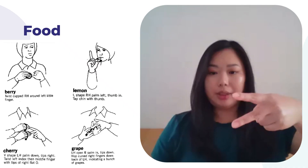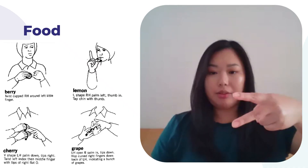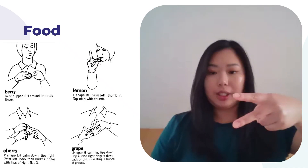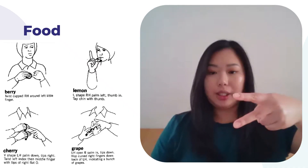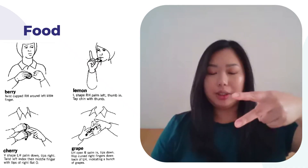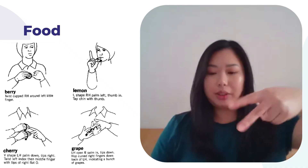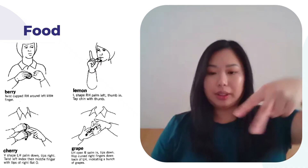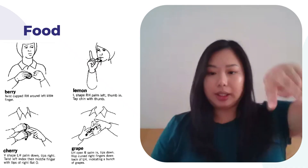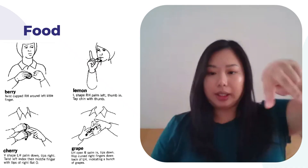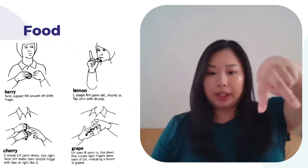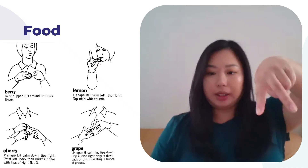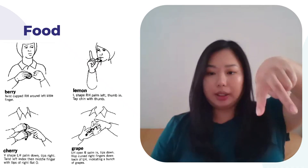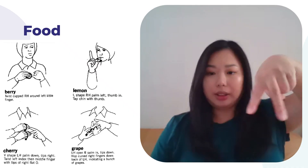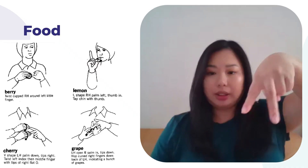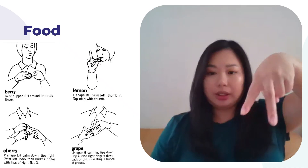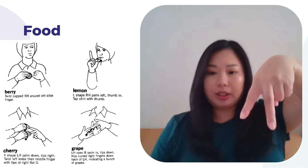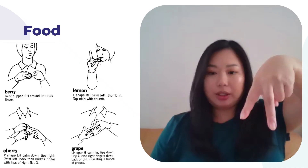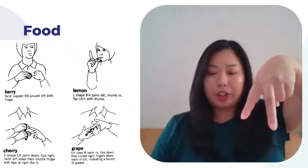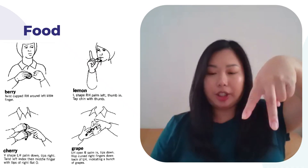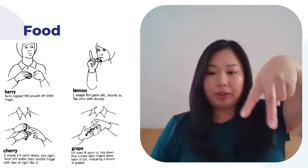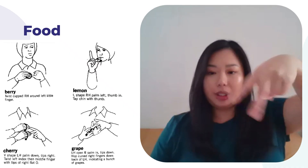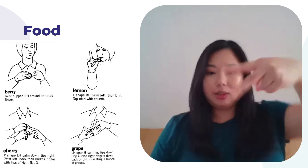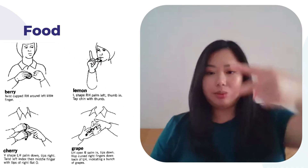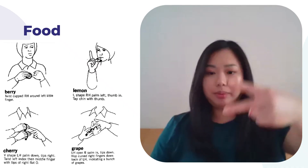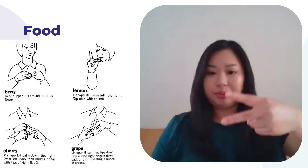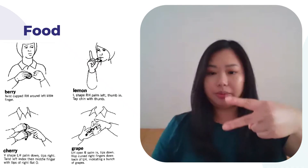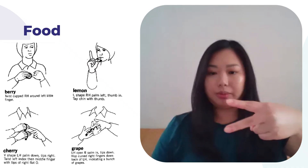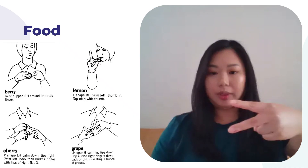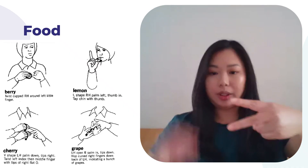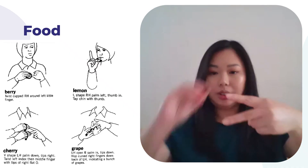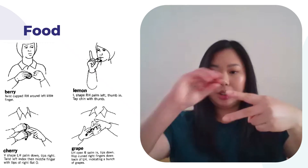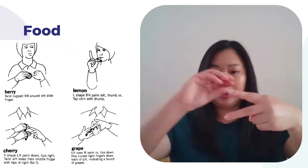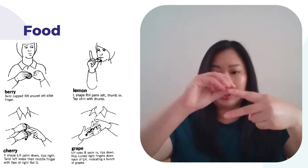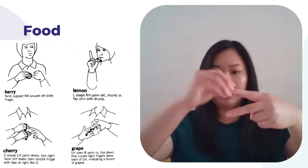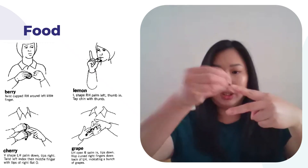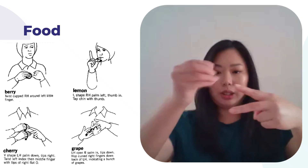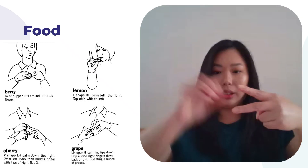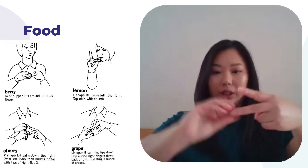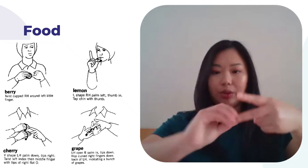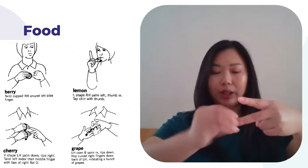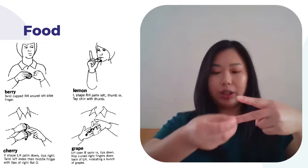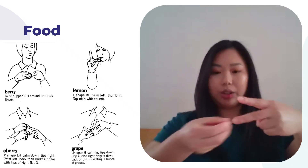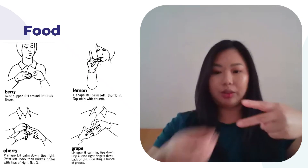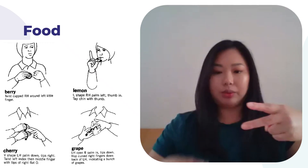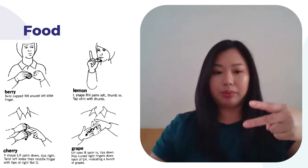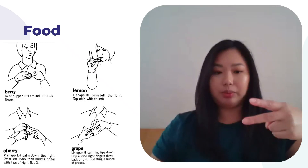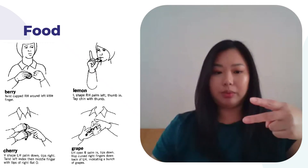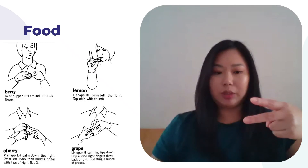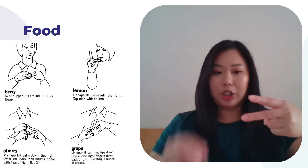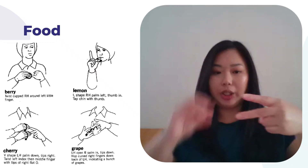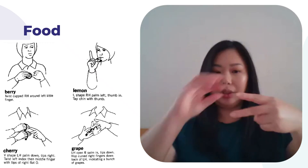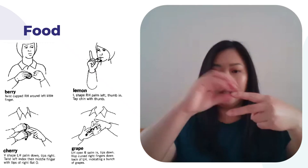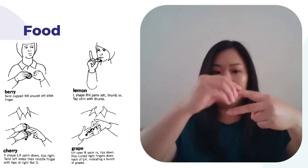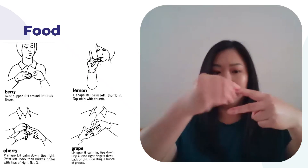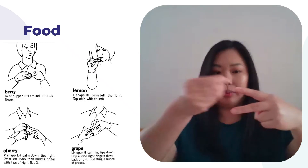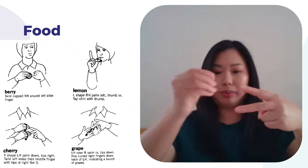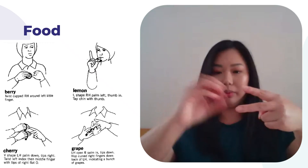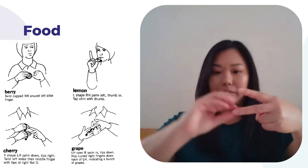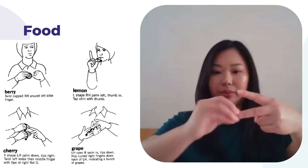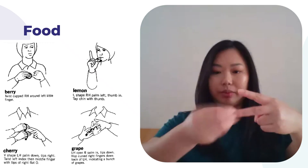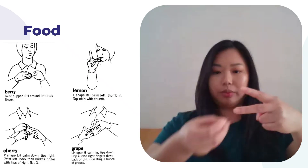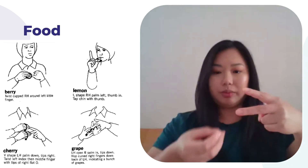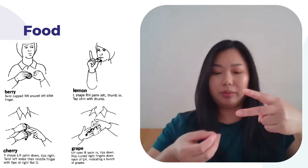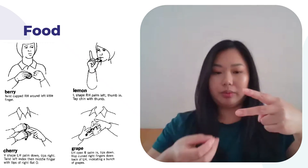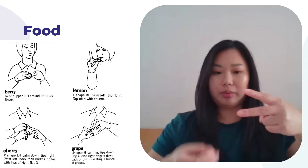Make a V so it's like a cherry. Twist one, then twist two. Cherry.